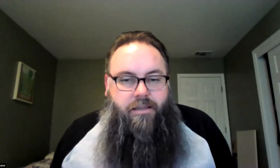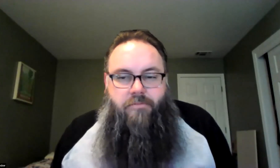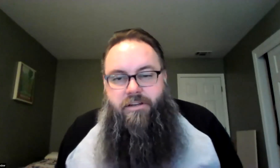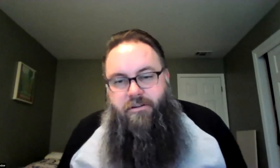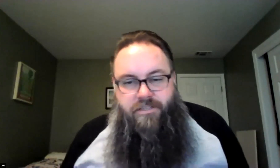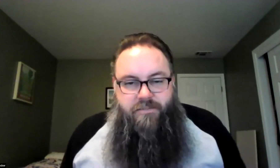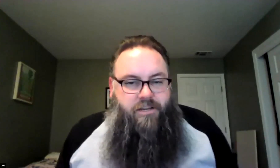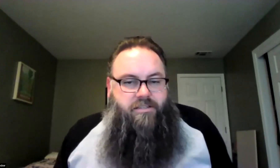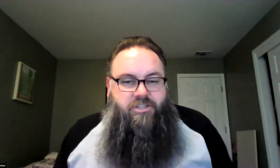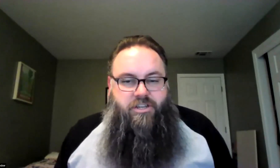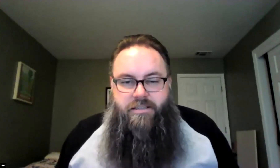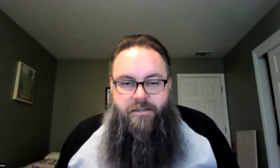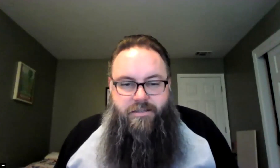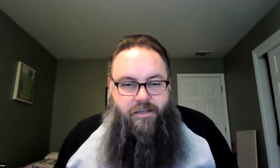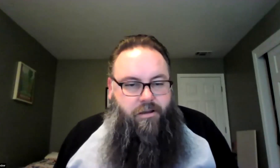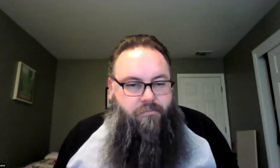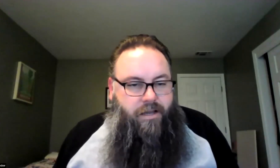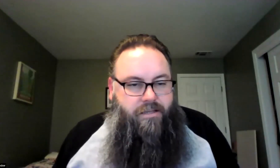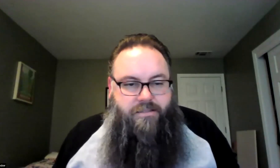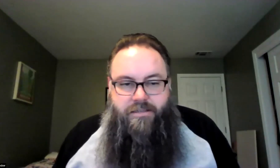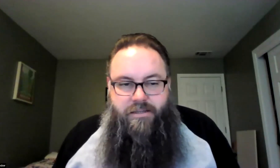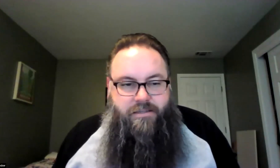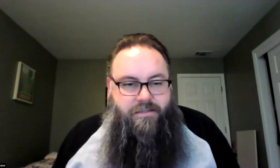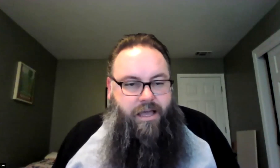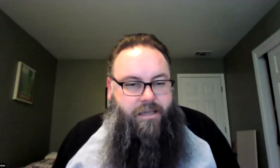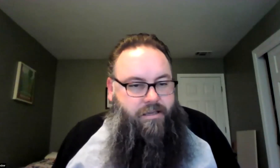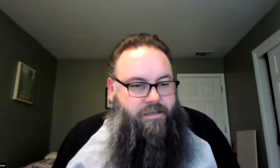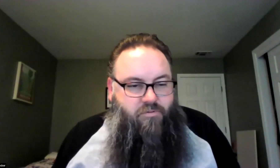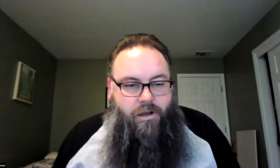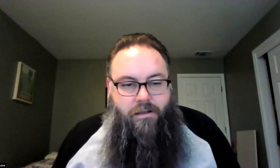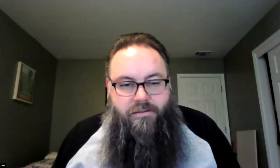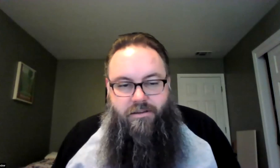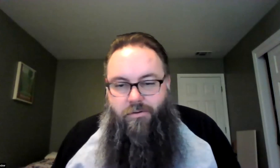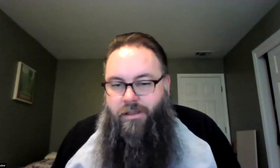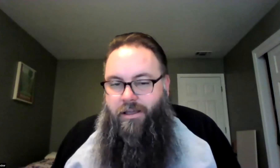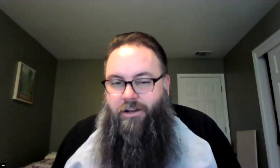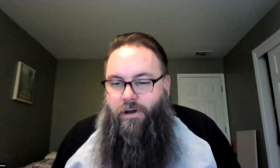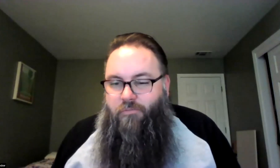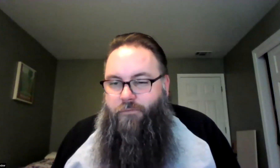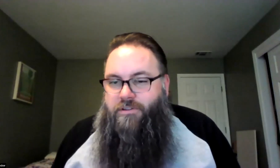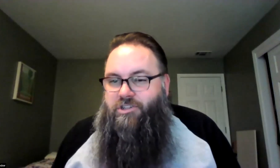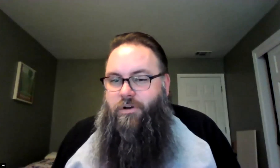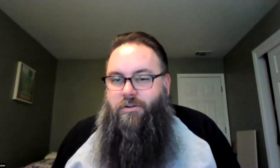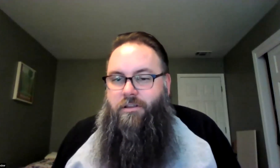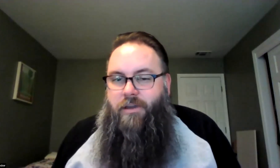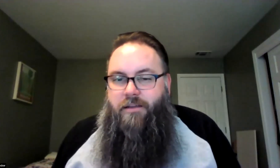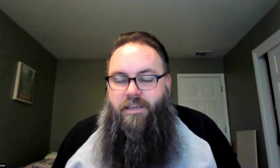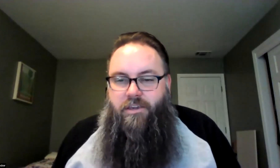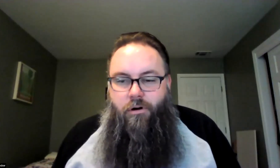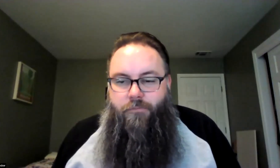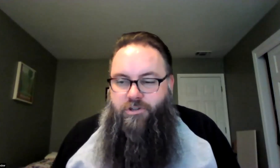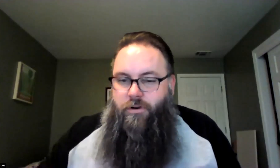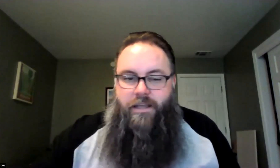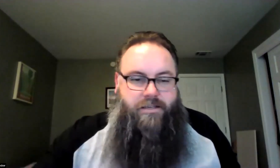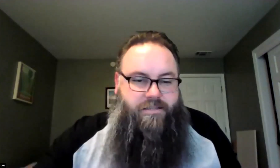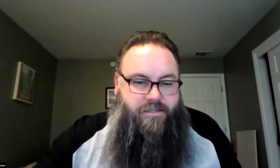our lead Community Services Specialist Jason is here, and my assistant Zach as well. So I know we'll have more folks that join during the meeting, but